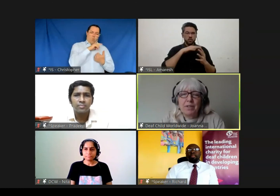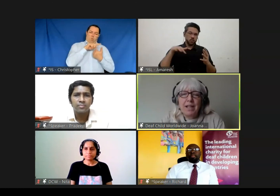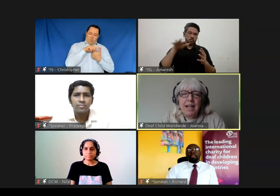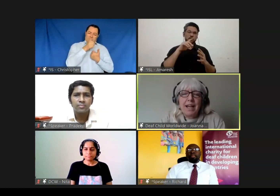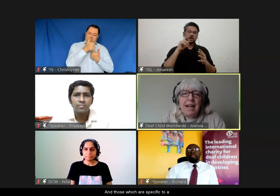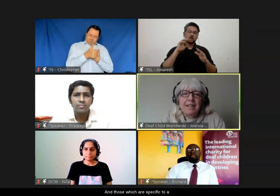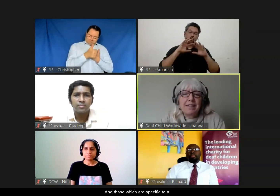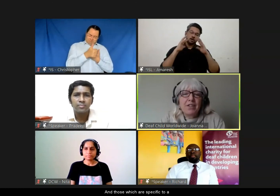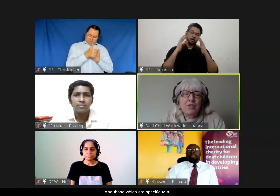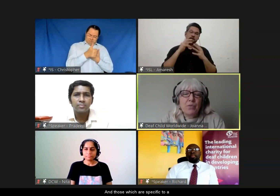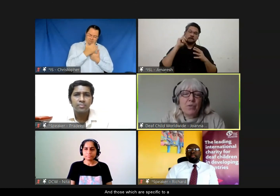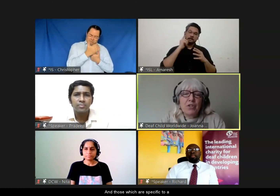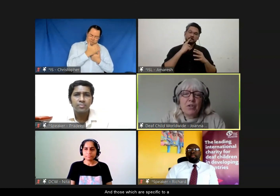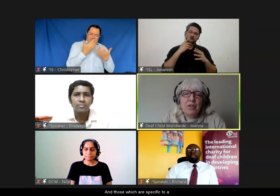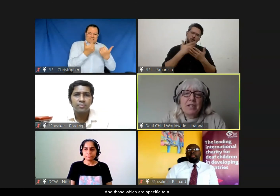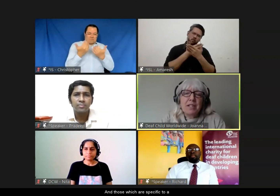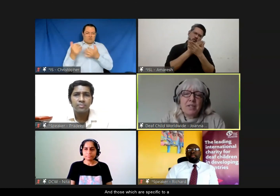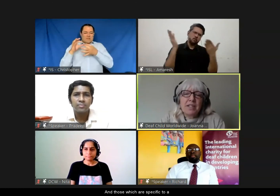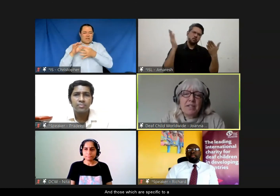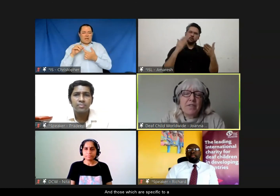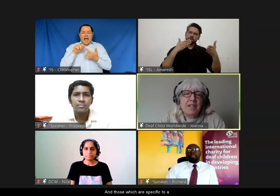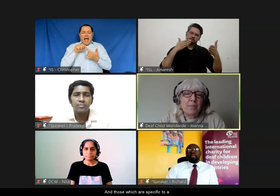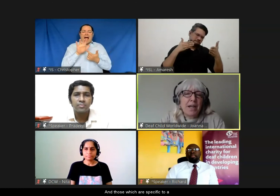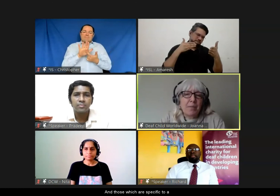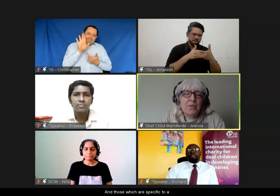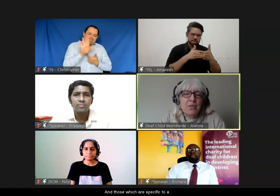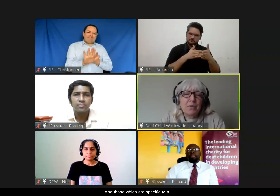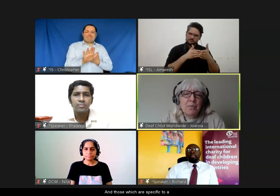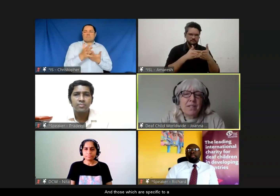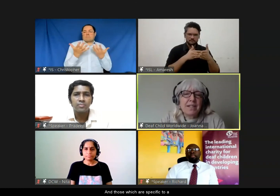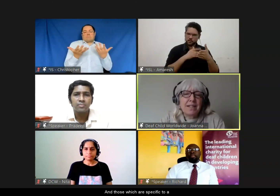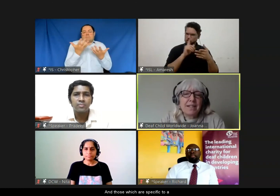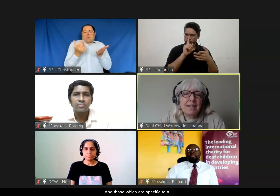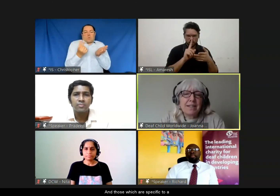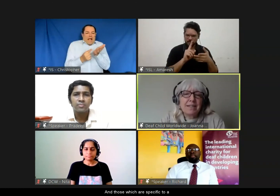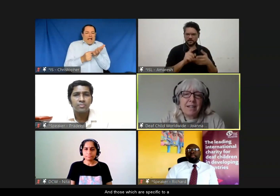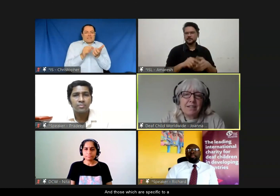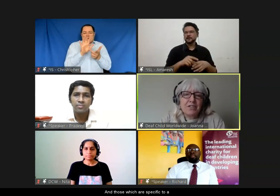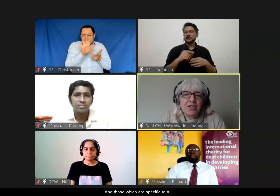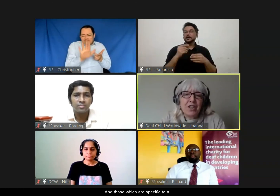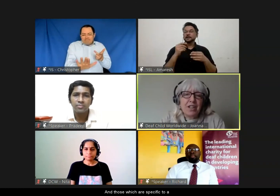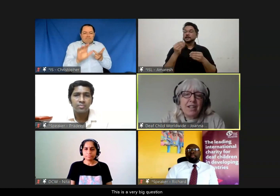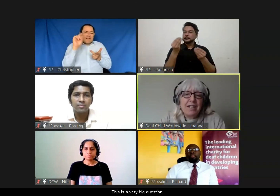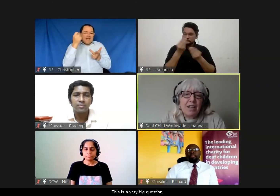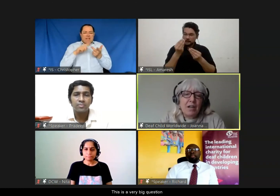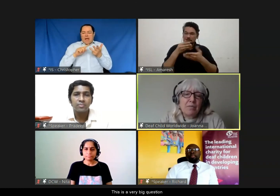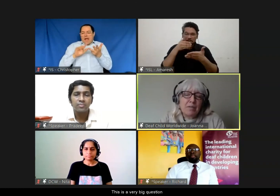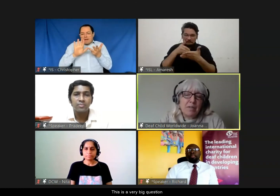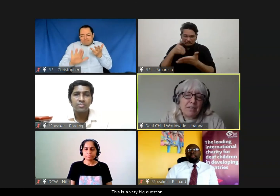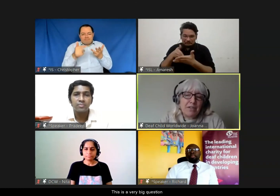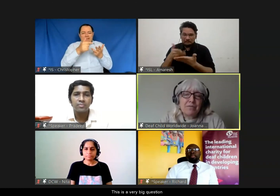people and those which are specific perhaps to a particular culture?